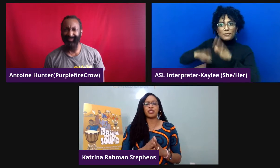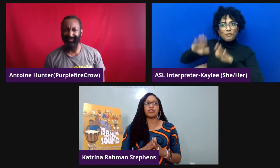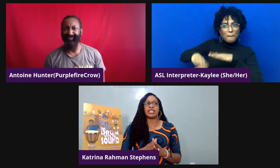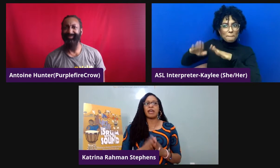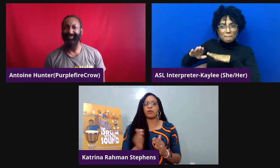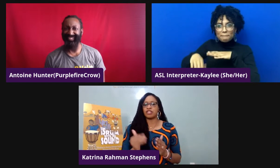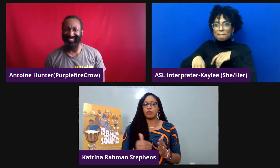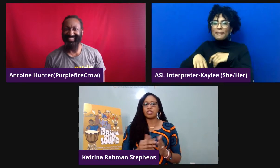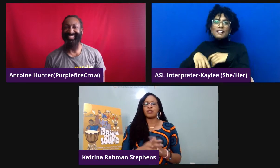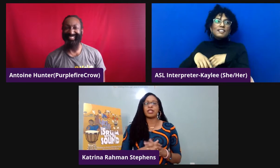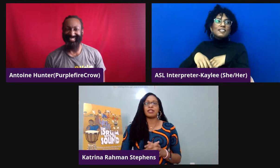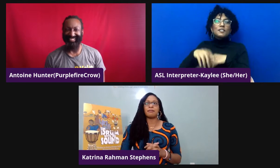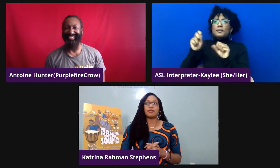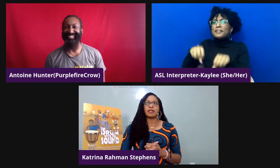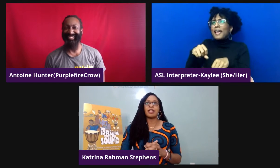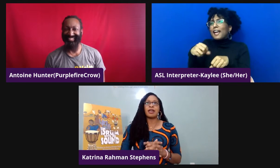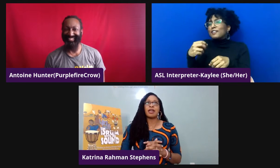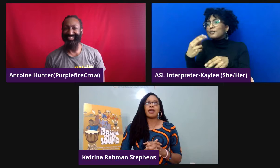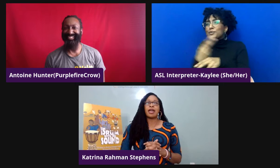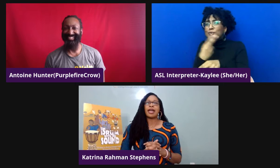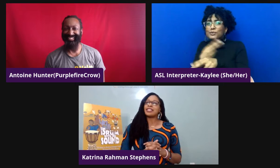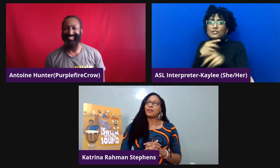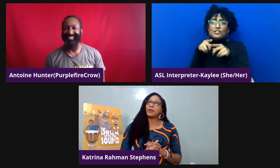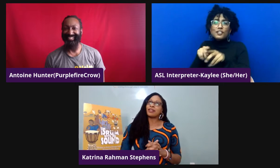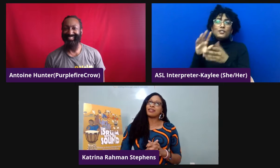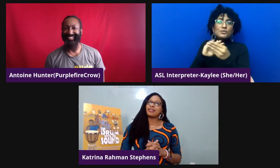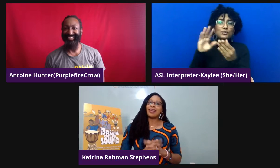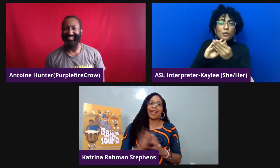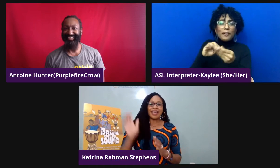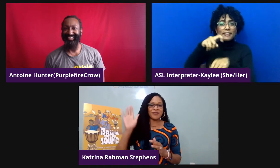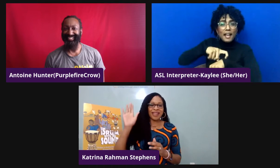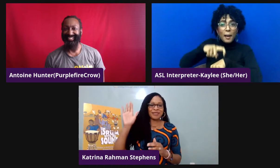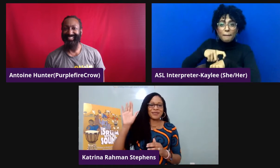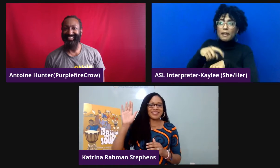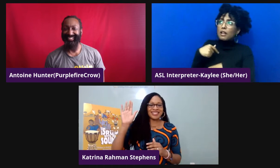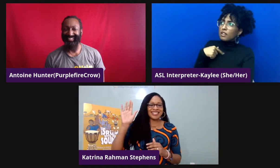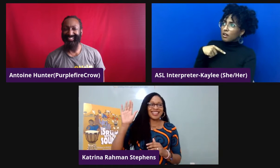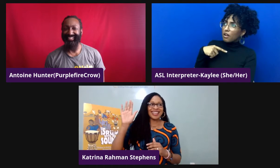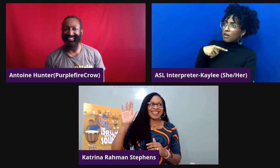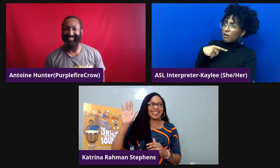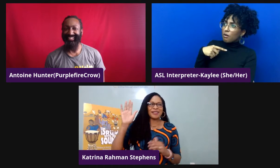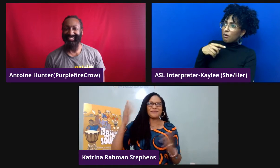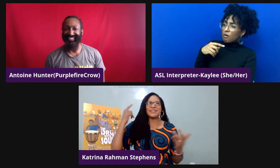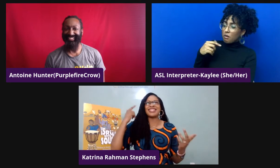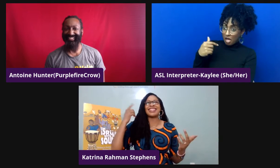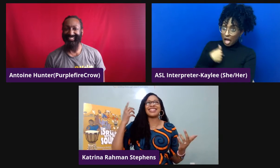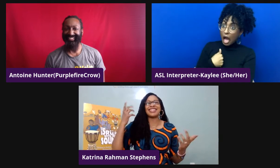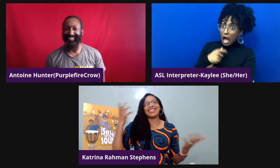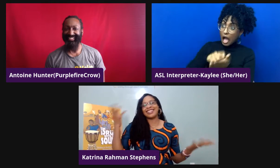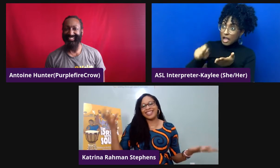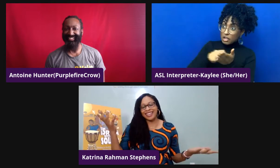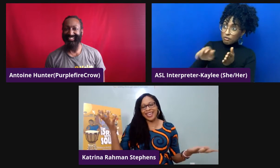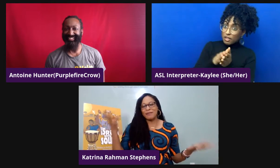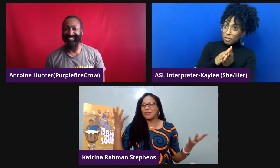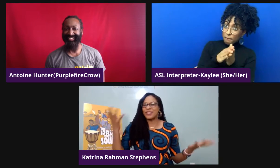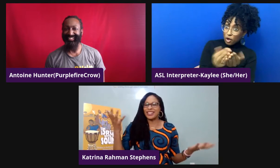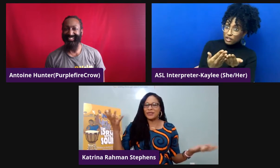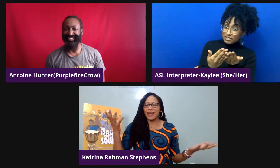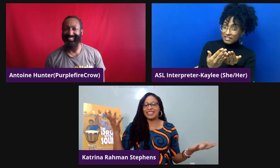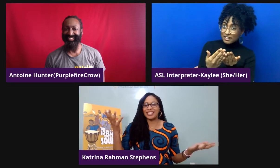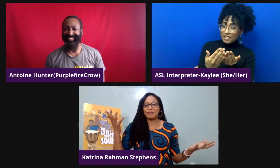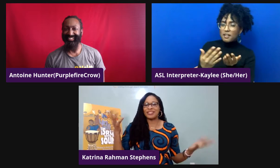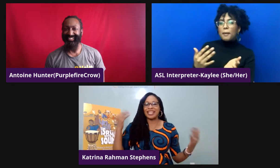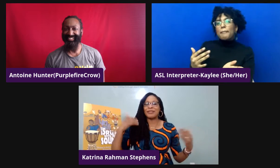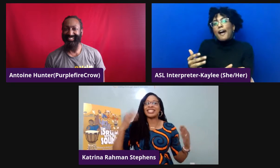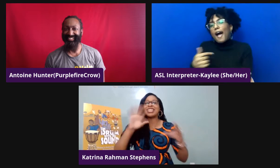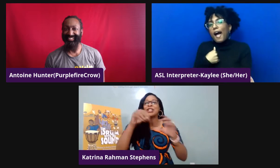done during story time where someone is reading a book. I said, well, I can write the books. Me not thinking, am I really going to